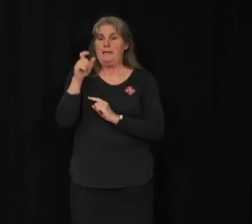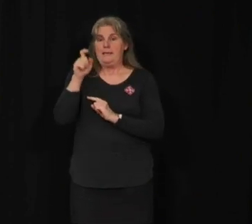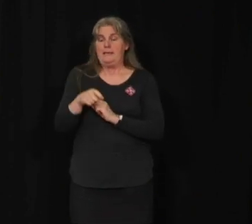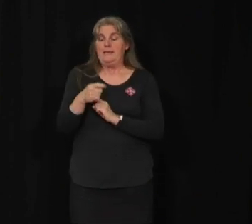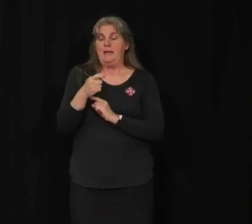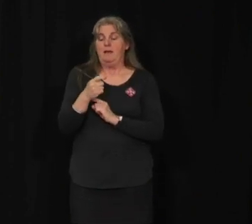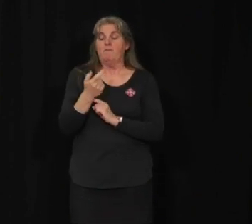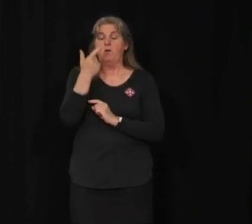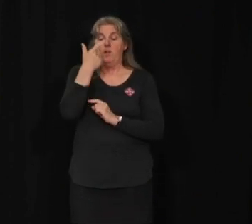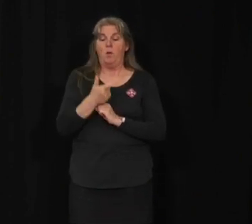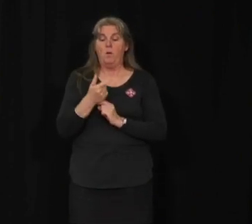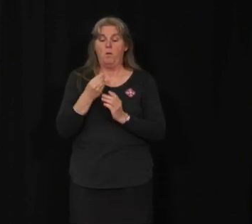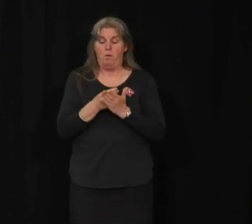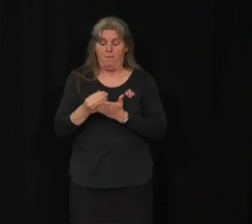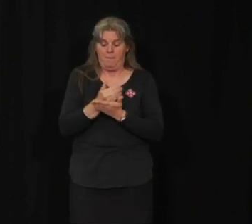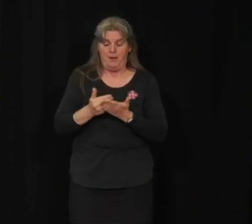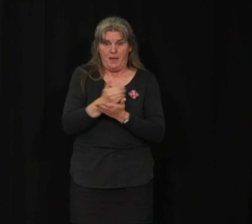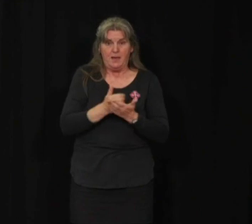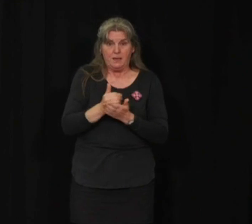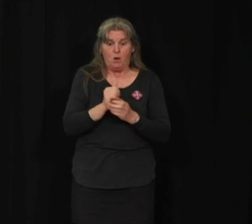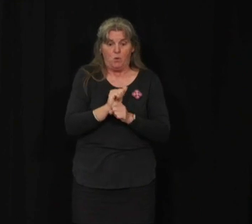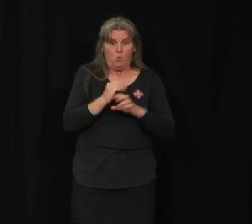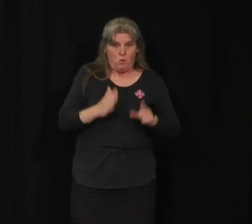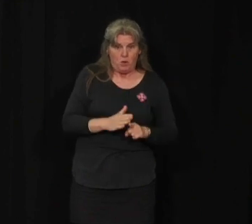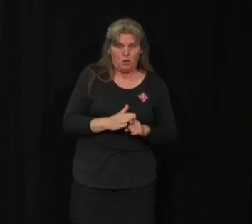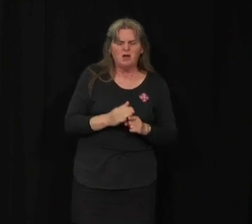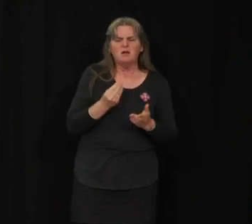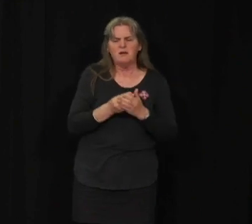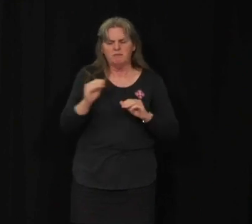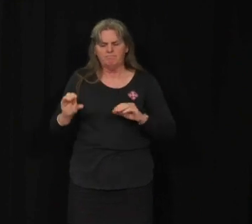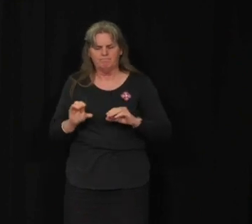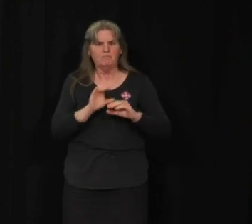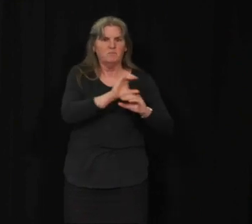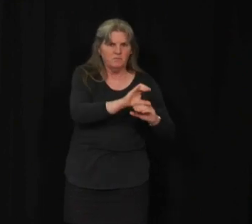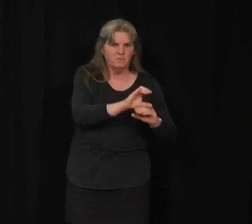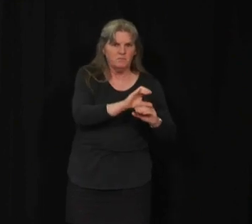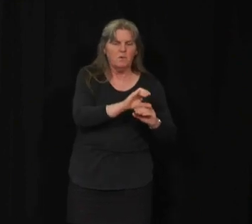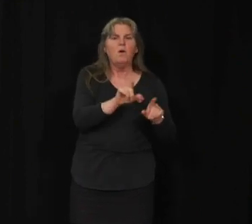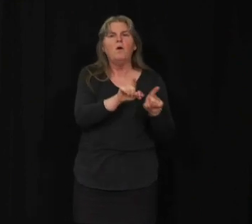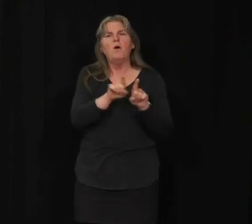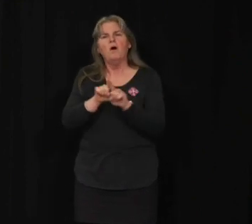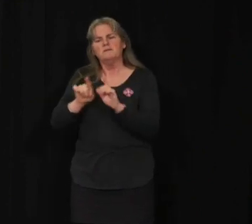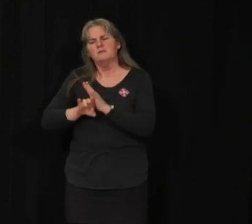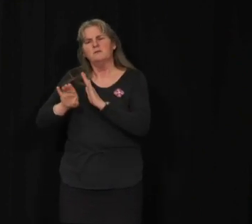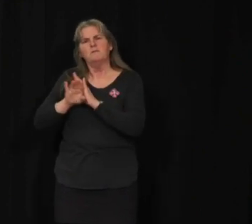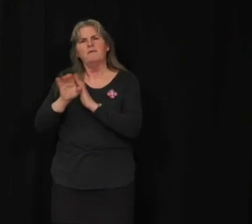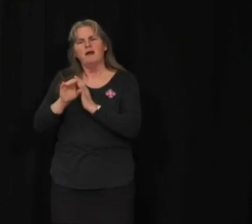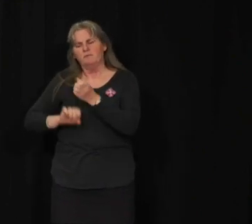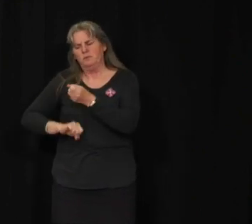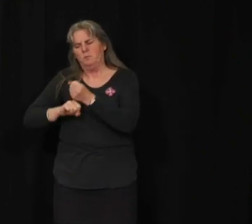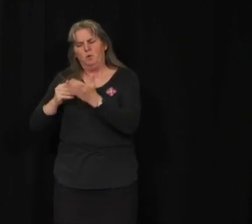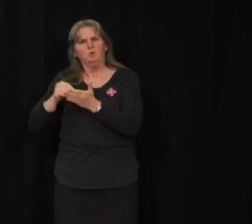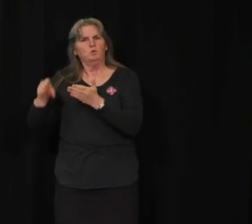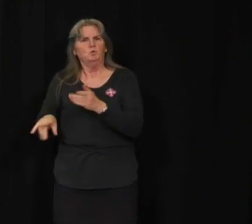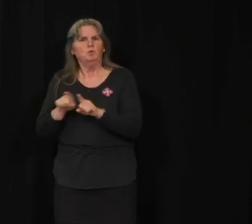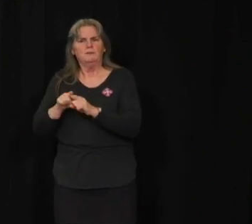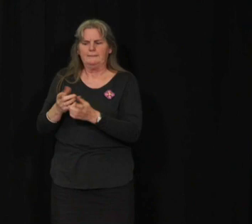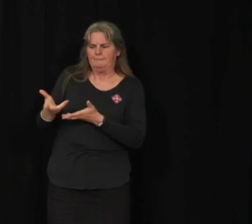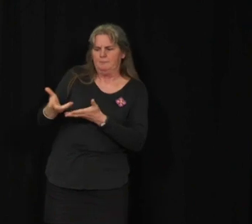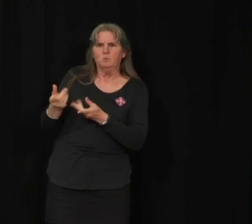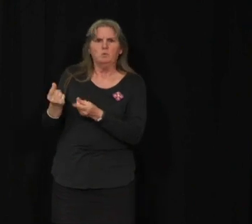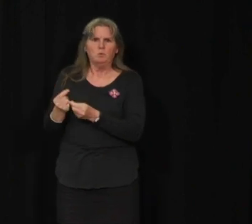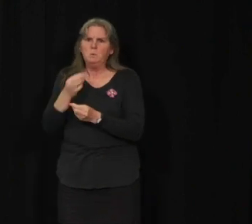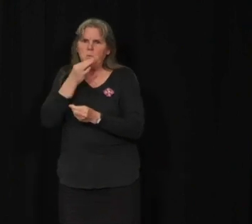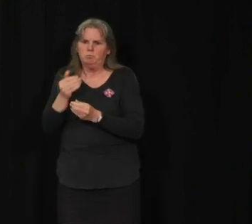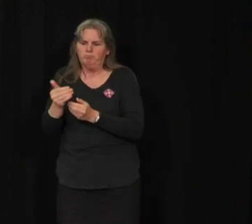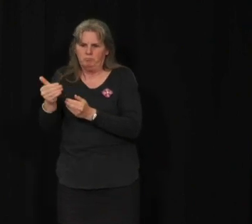for low-income workers and also supports for students coming in the next few days. Before I close today, I'd like to take a moment